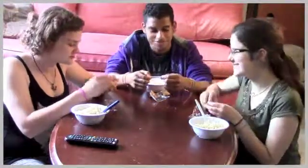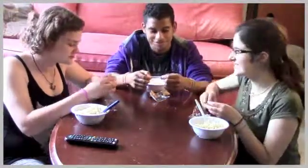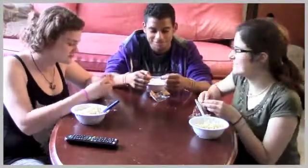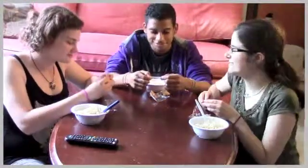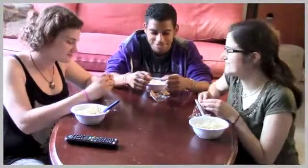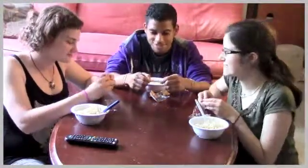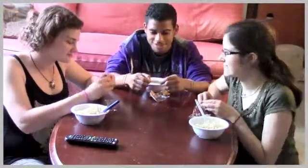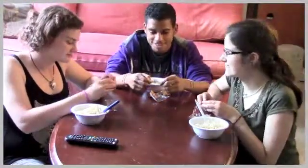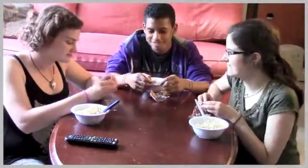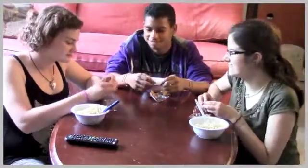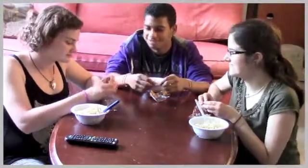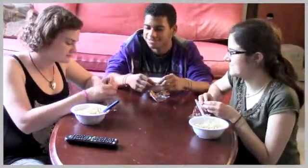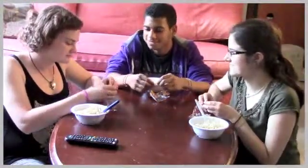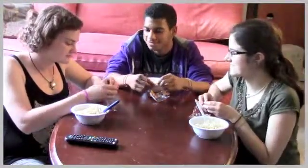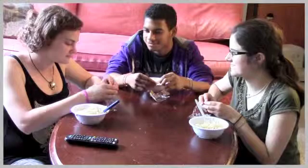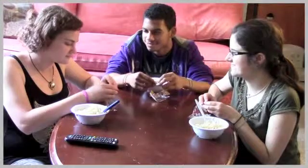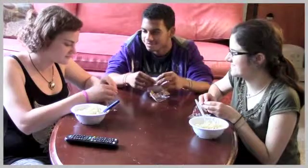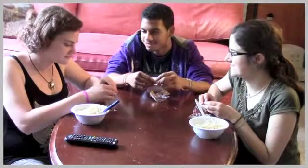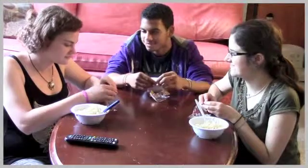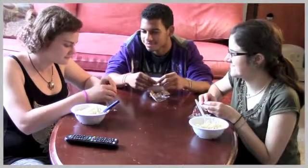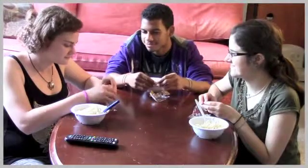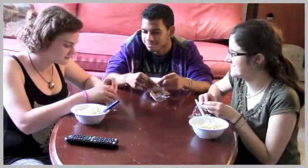Huh, that's cute. Aw.